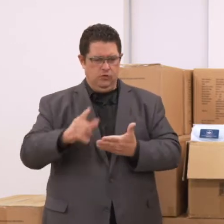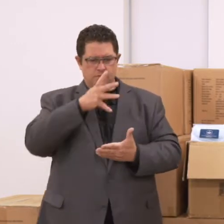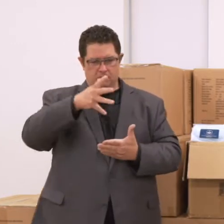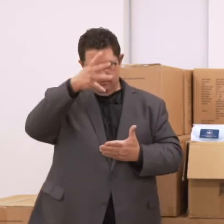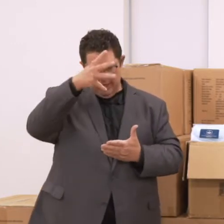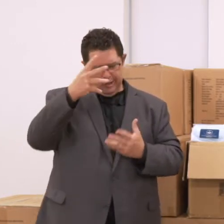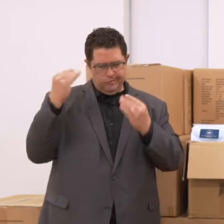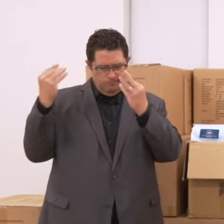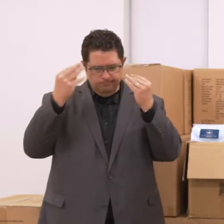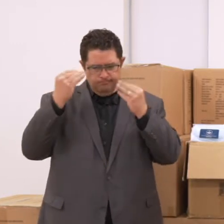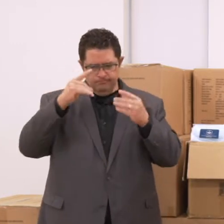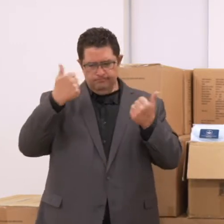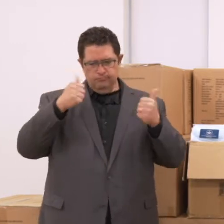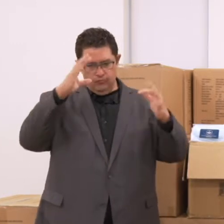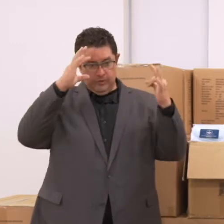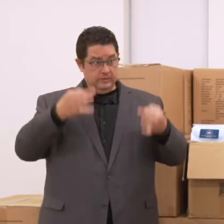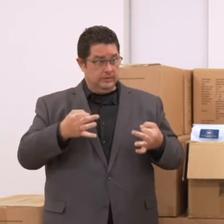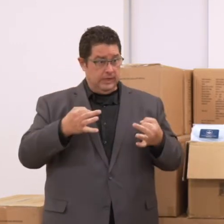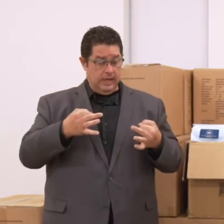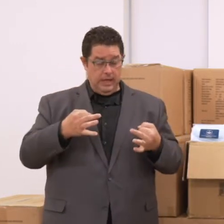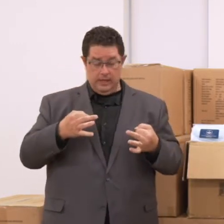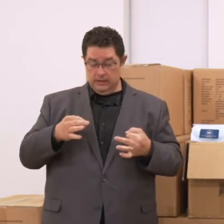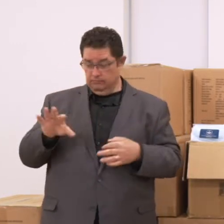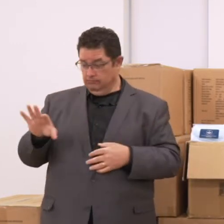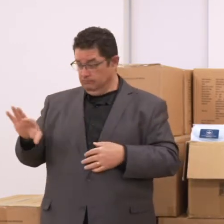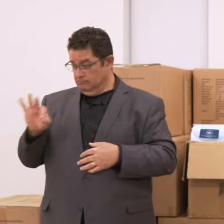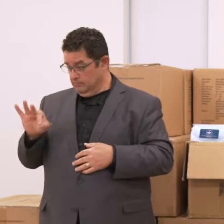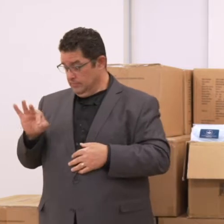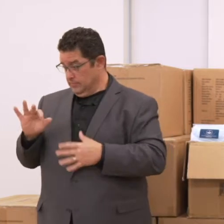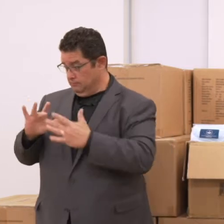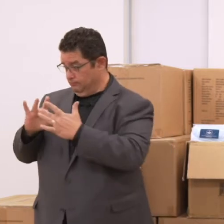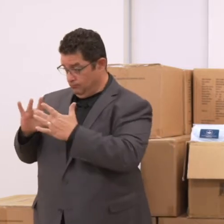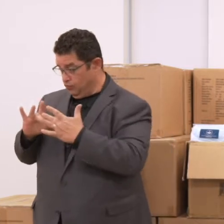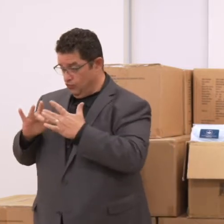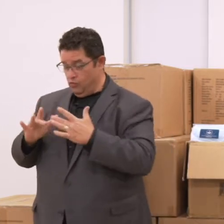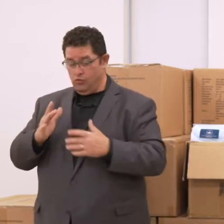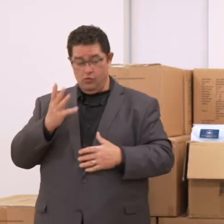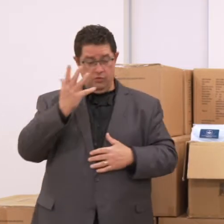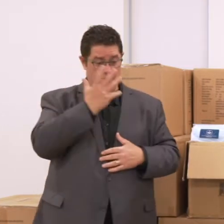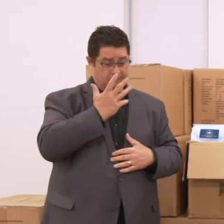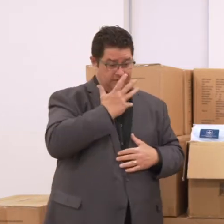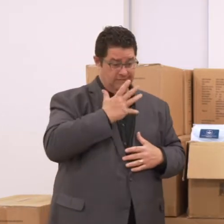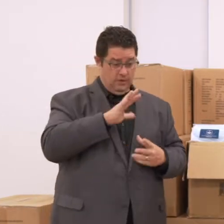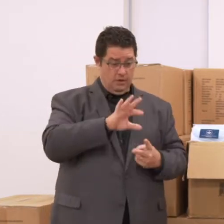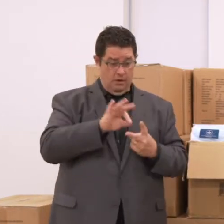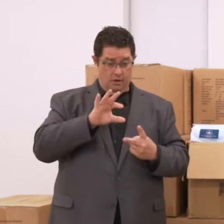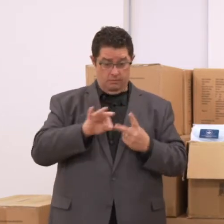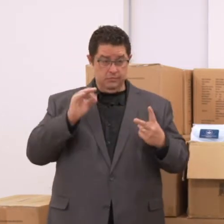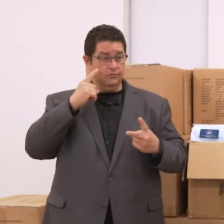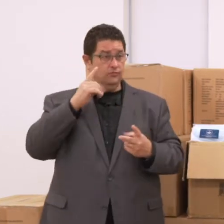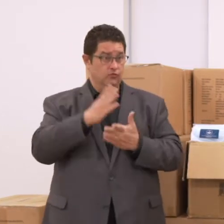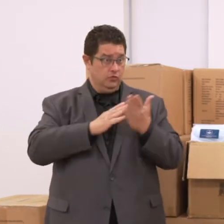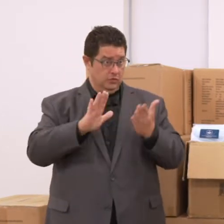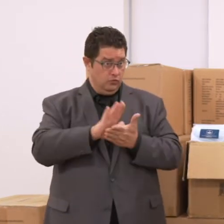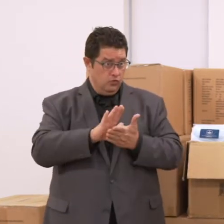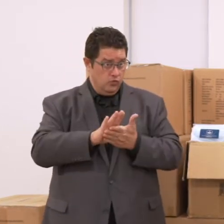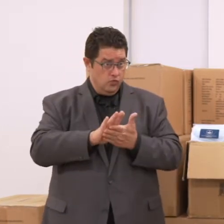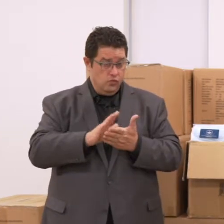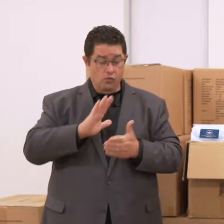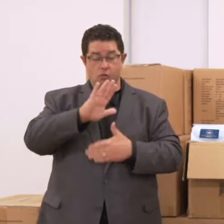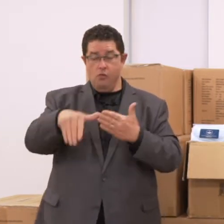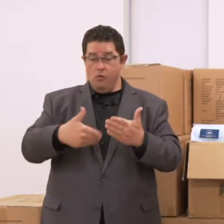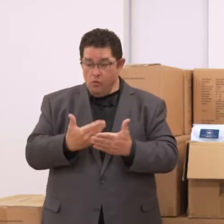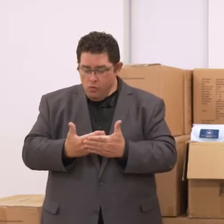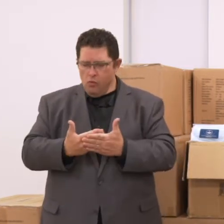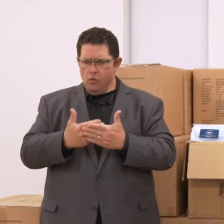process of deciding whether or not they will choose a virtual or an in-classroom option for some schools. And they're all following,